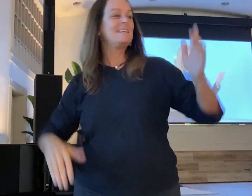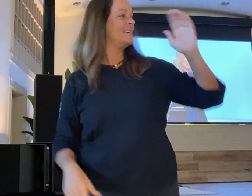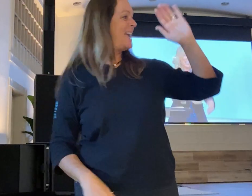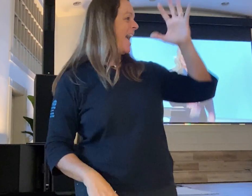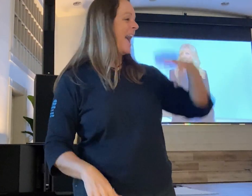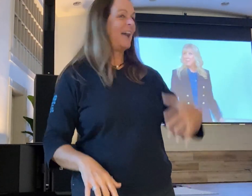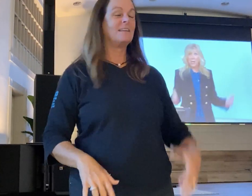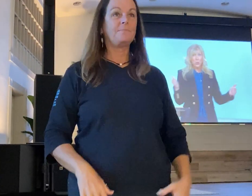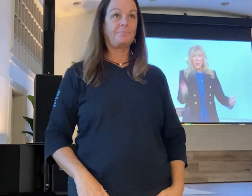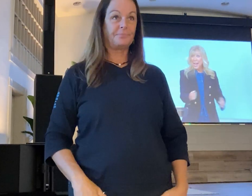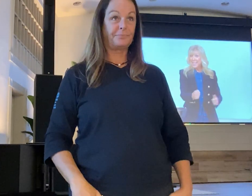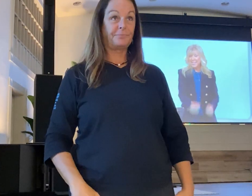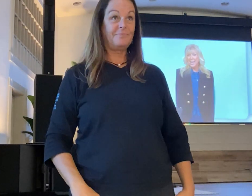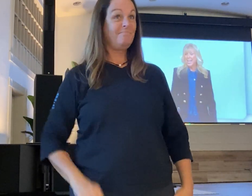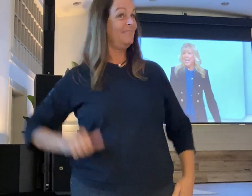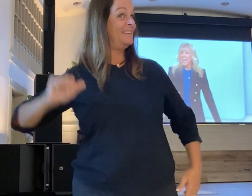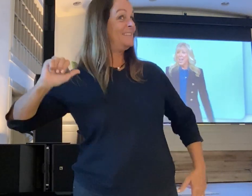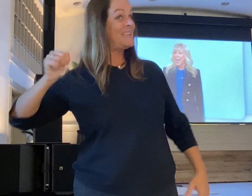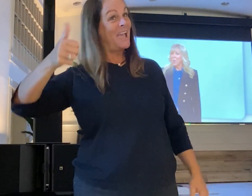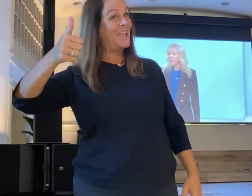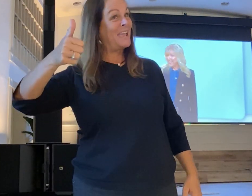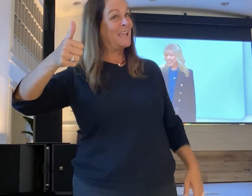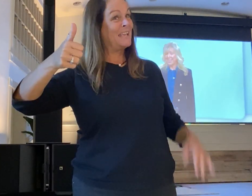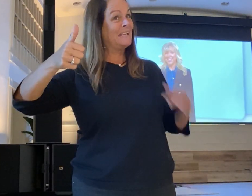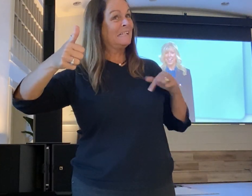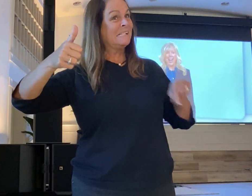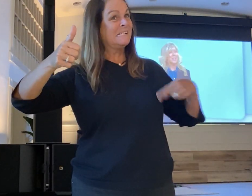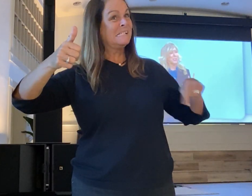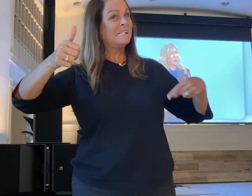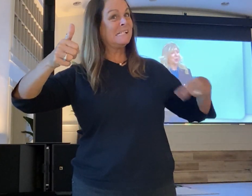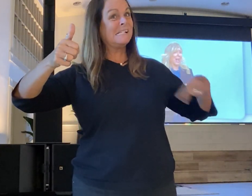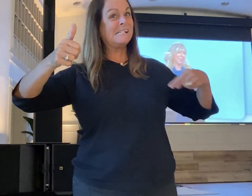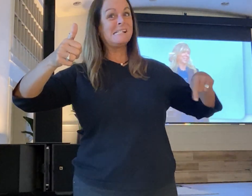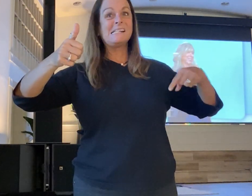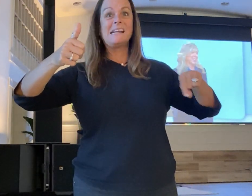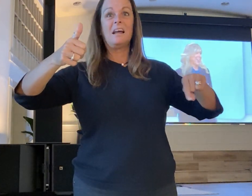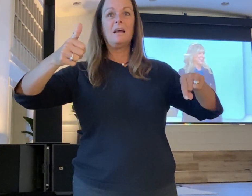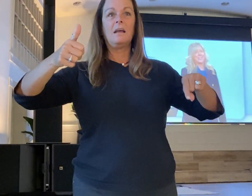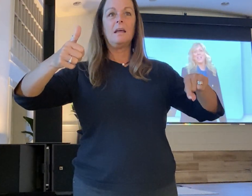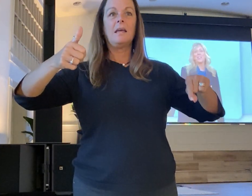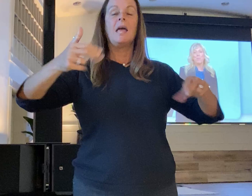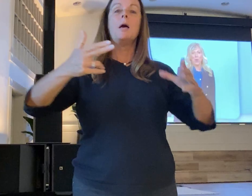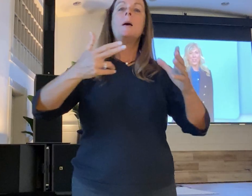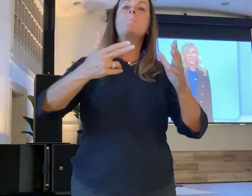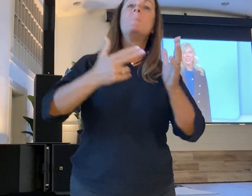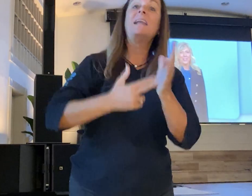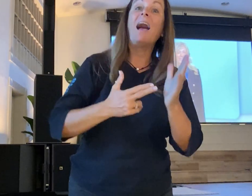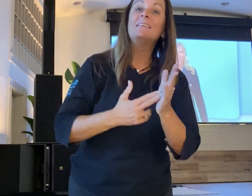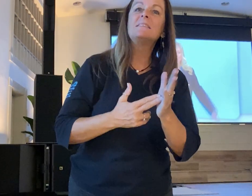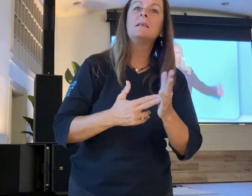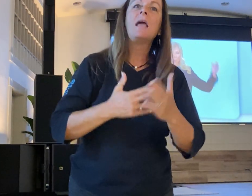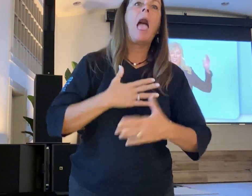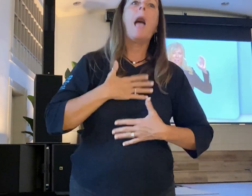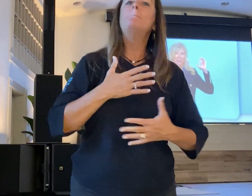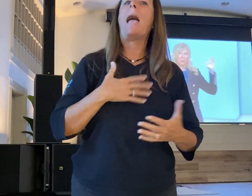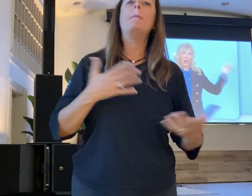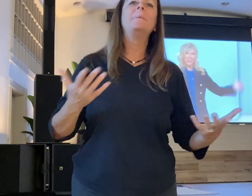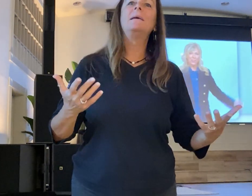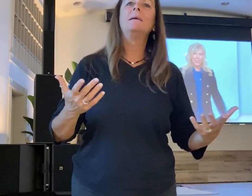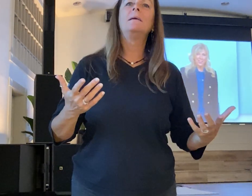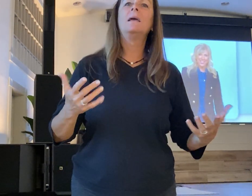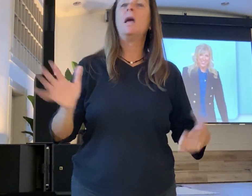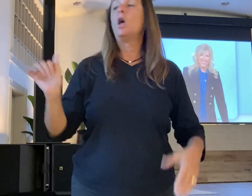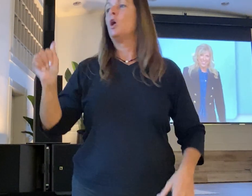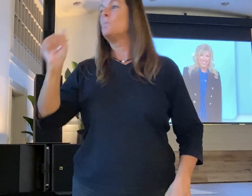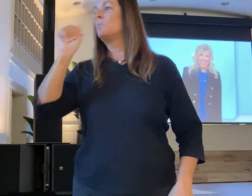and we're going to like be able to connect. I'm like, great. Well, listen, I am so glad that David and Marla did not